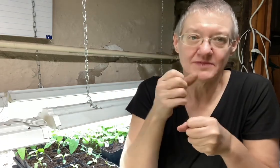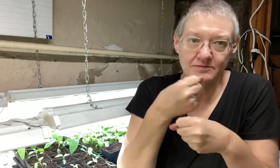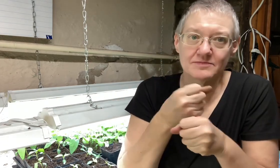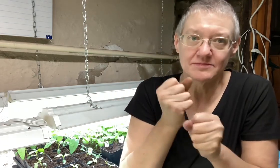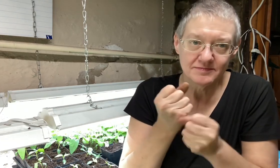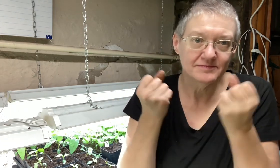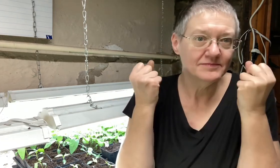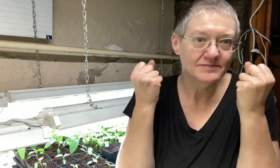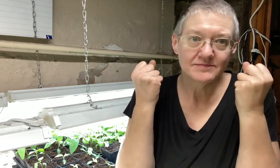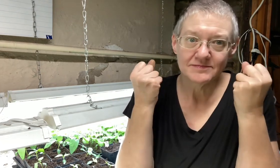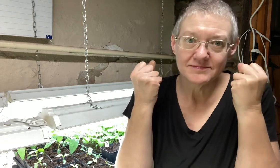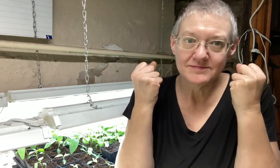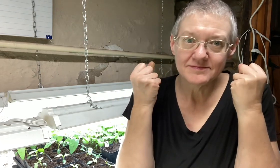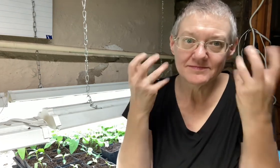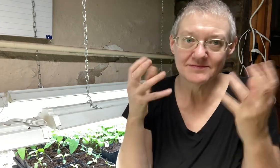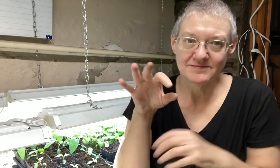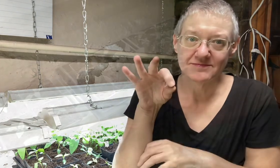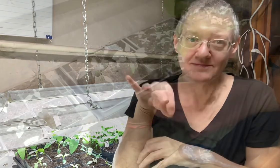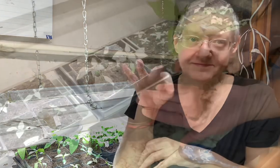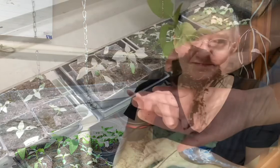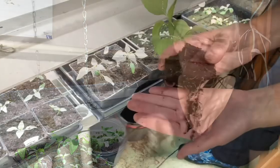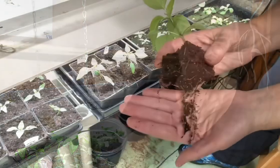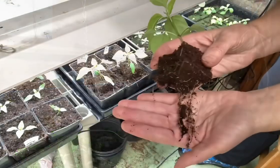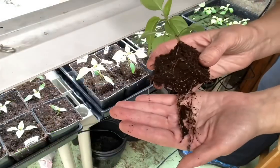will be enough. They're going to be heavy producers.